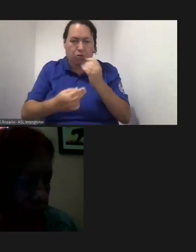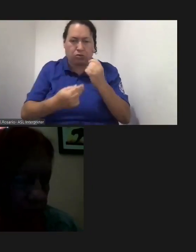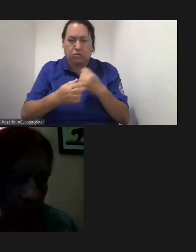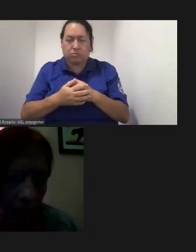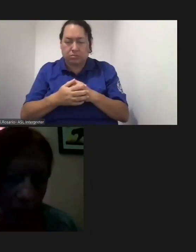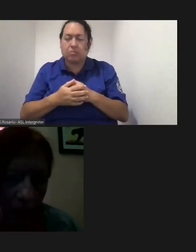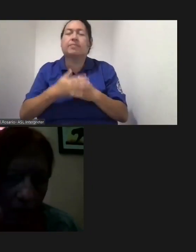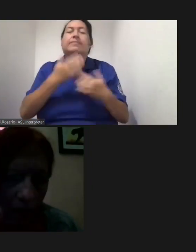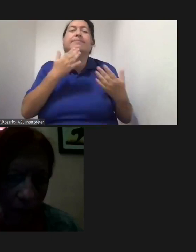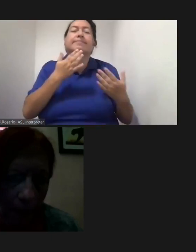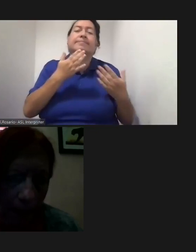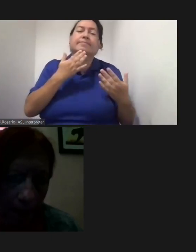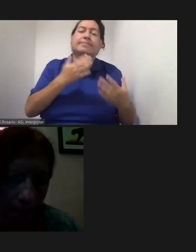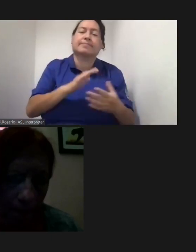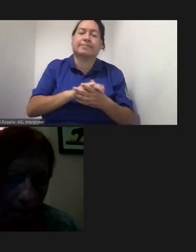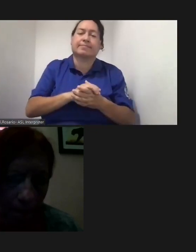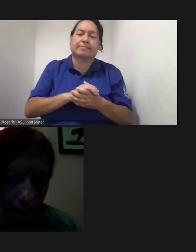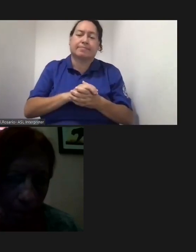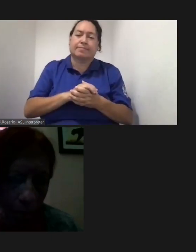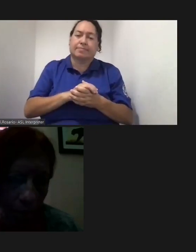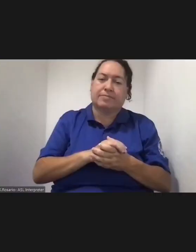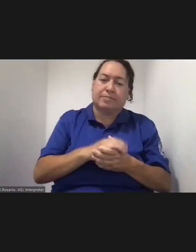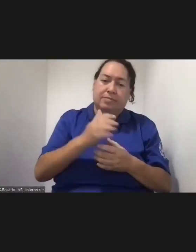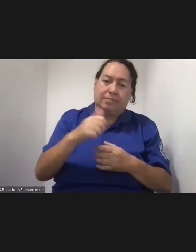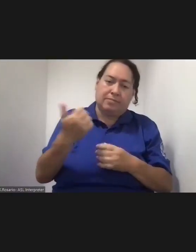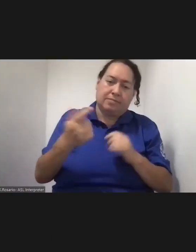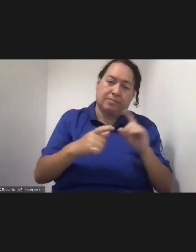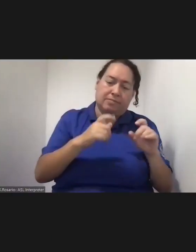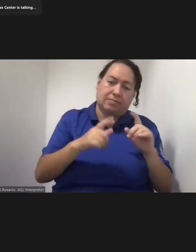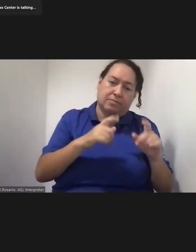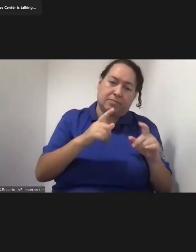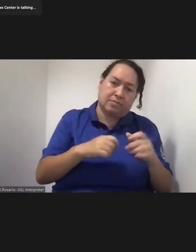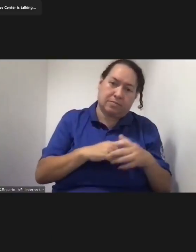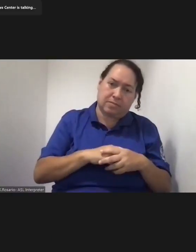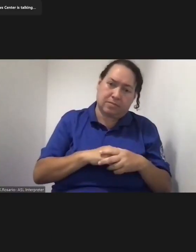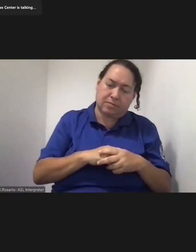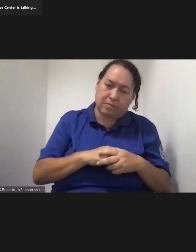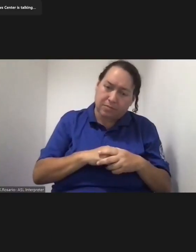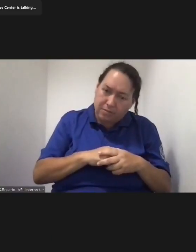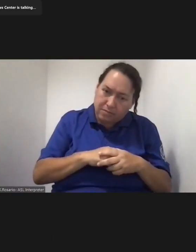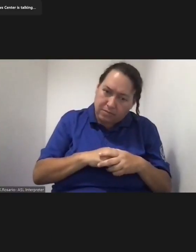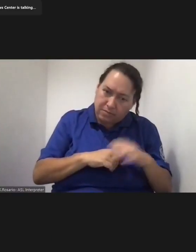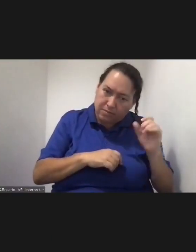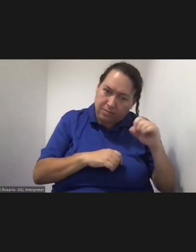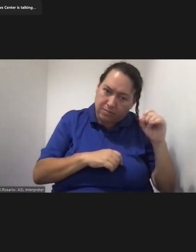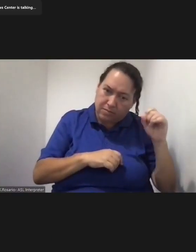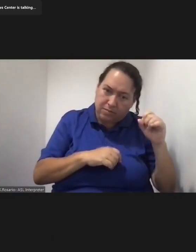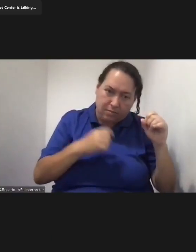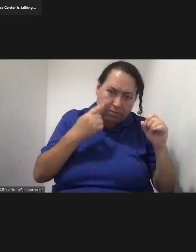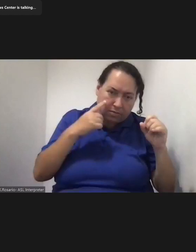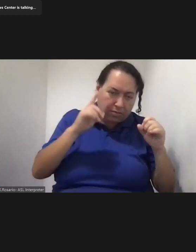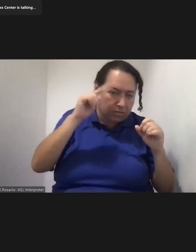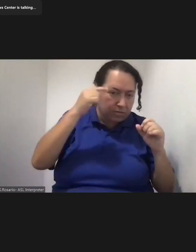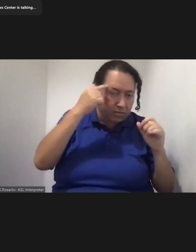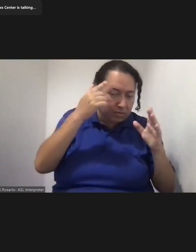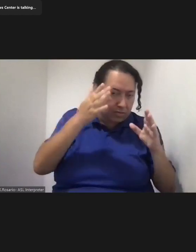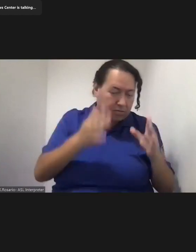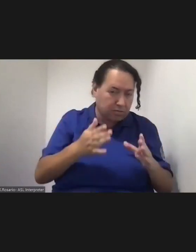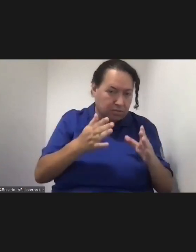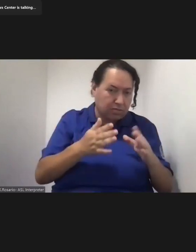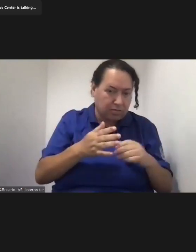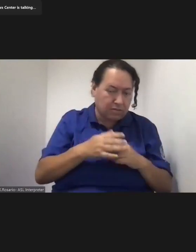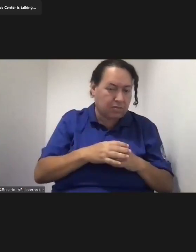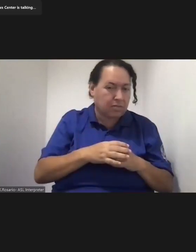Thank you, Maureen. Jerry Partito, any follow-up questions? Yes, this is for the governor. Governor,